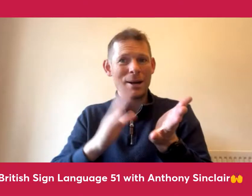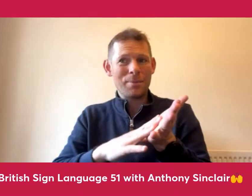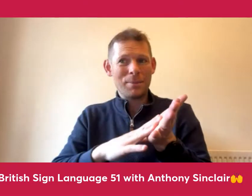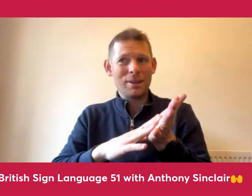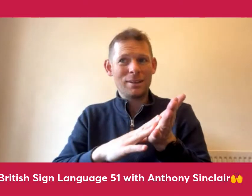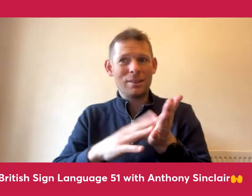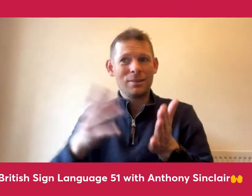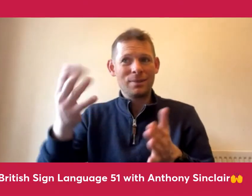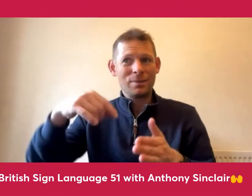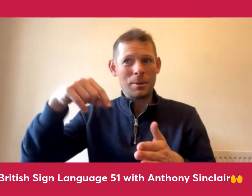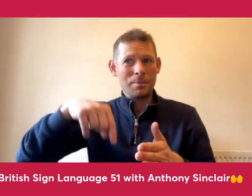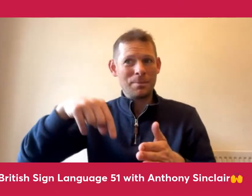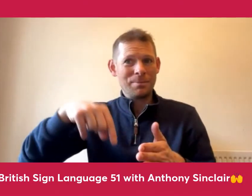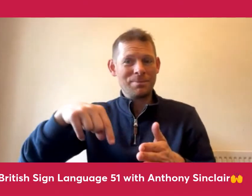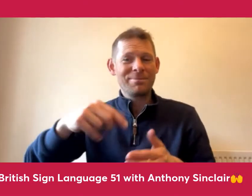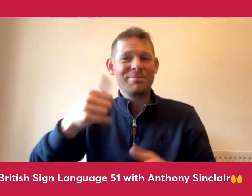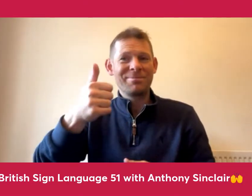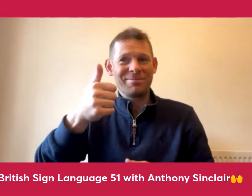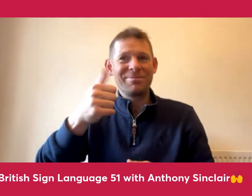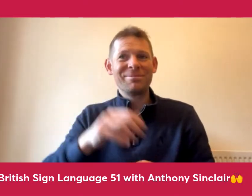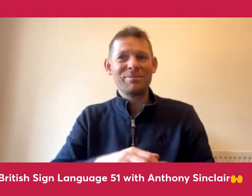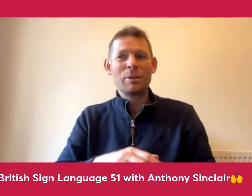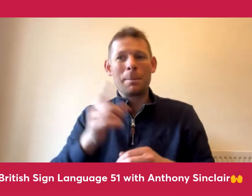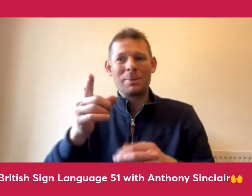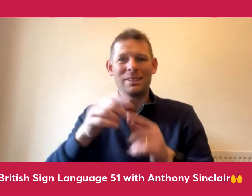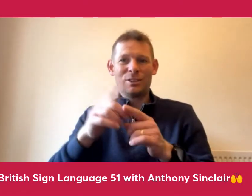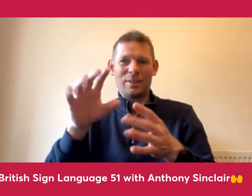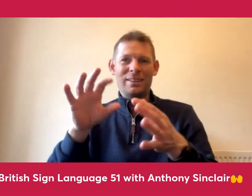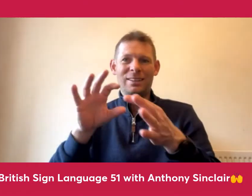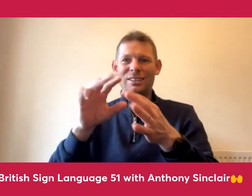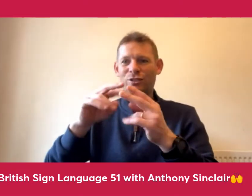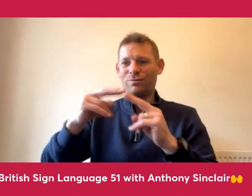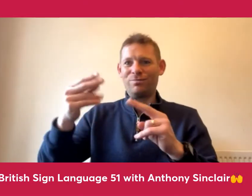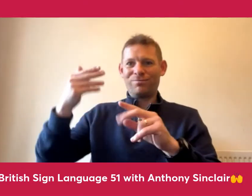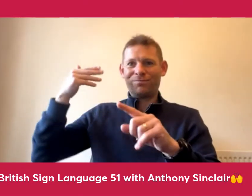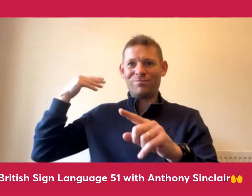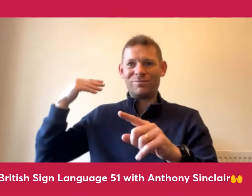Oh, that's interesting. Your grandma's from here or from Belfast?